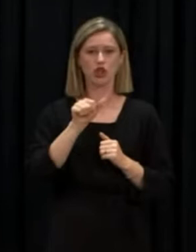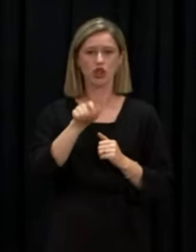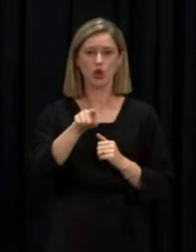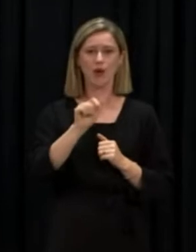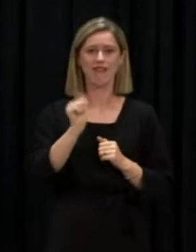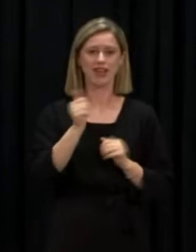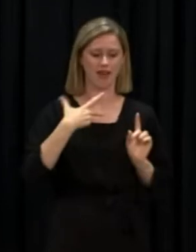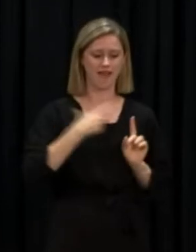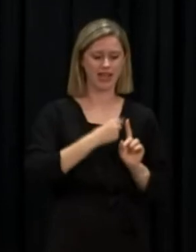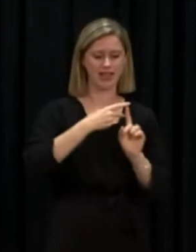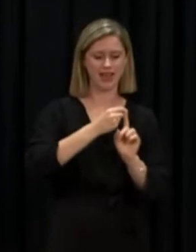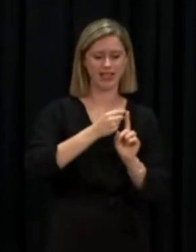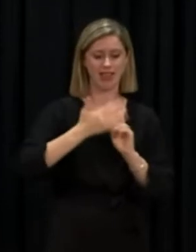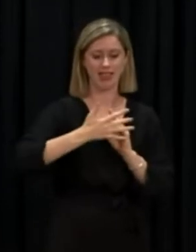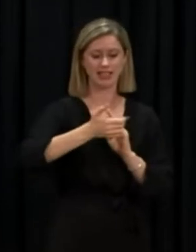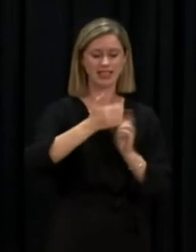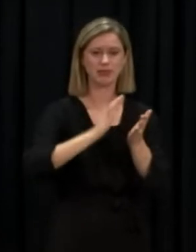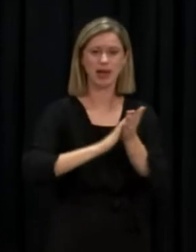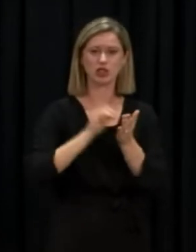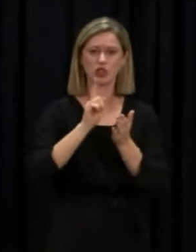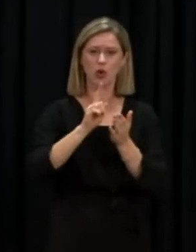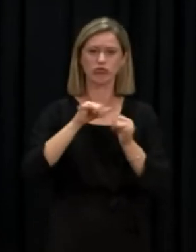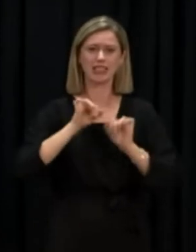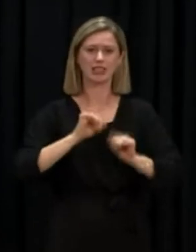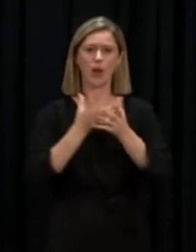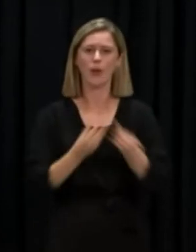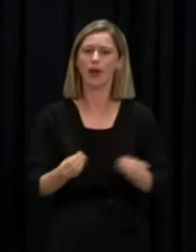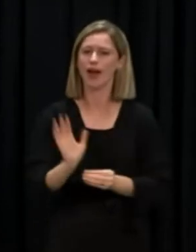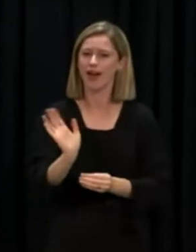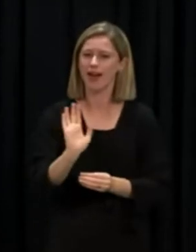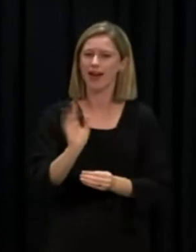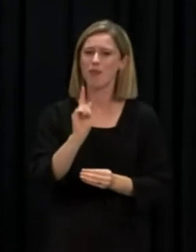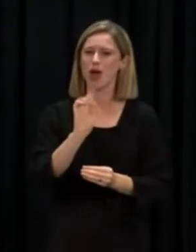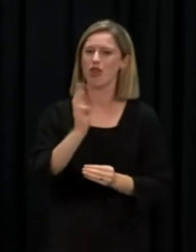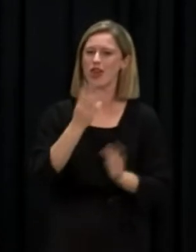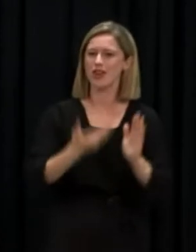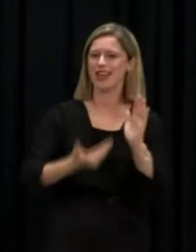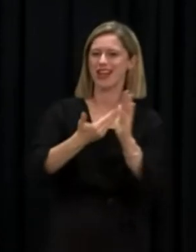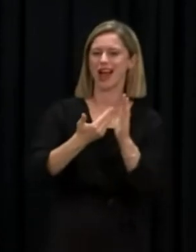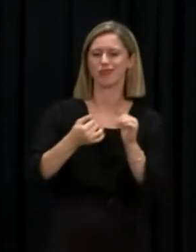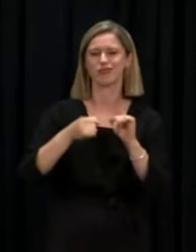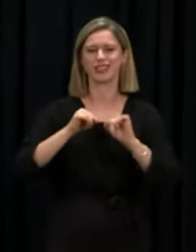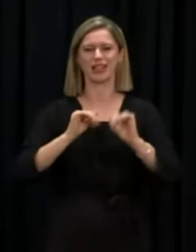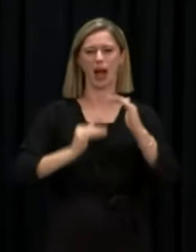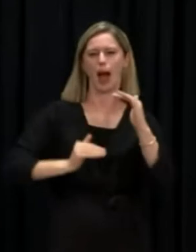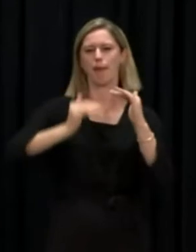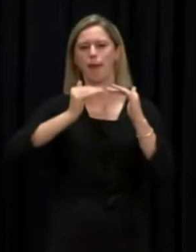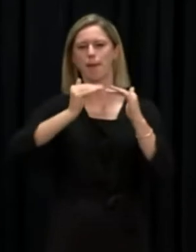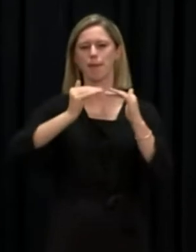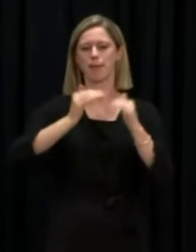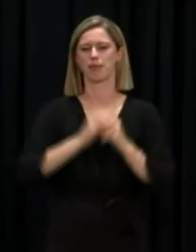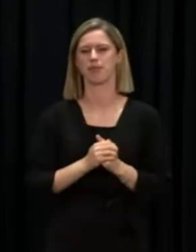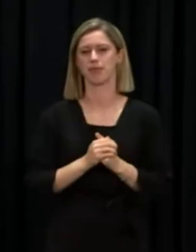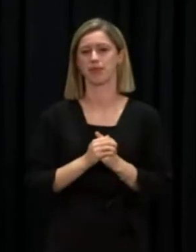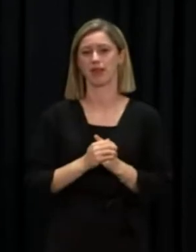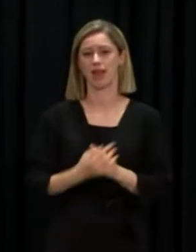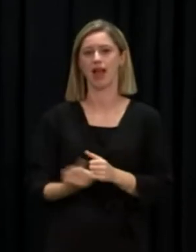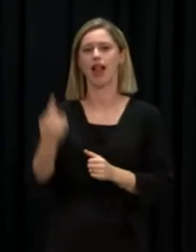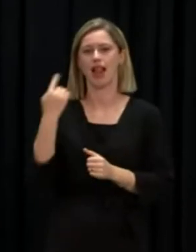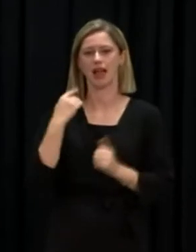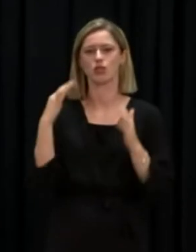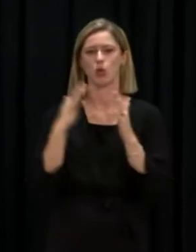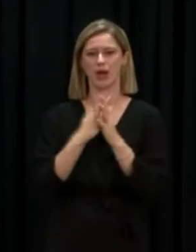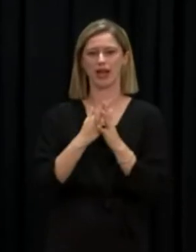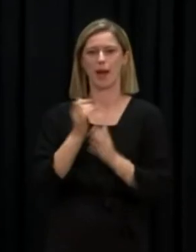ineffective after 6 months, not at all, but boosters keep it at the top of its game. Last week, MedSafe approved the use of